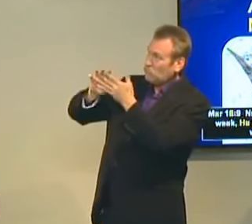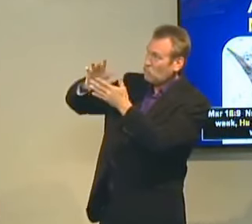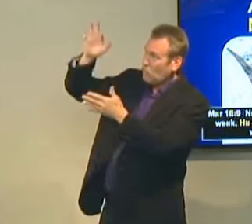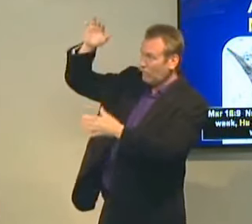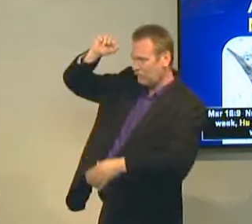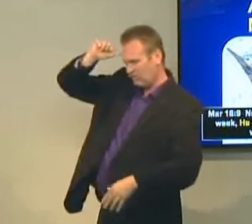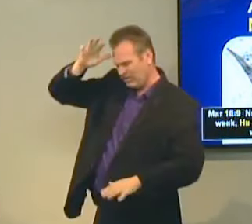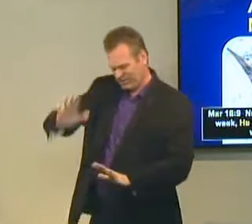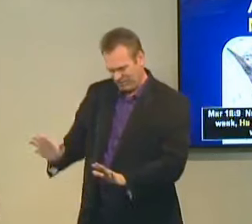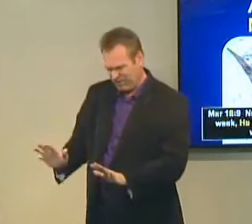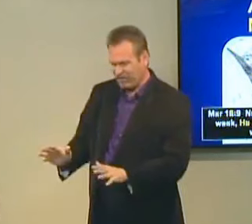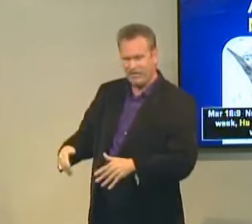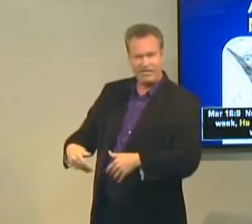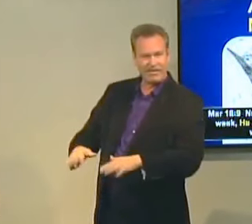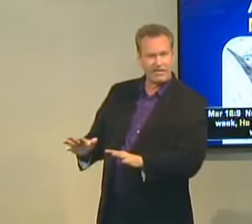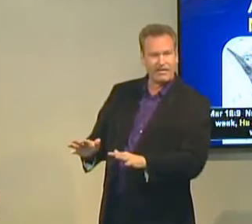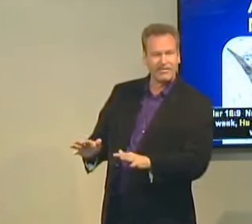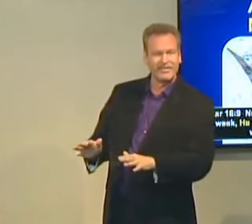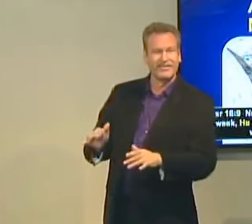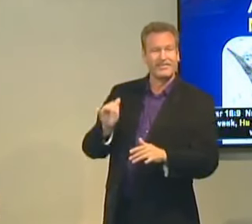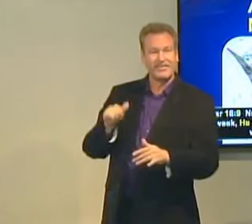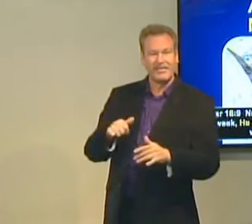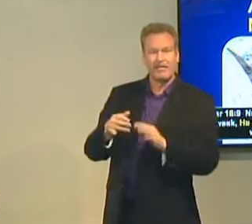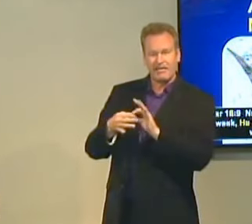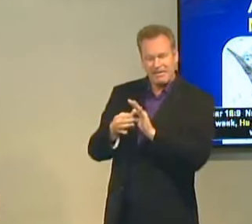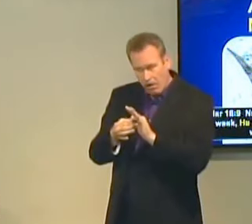And he said, don't take hold of me yet. I have not yet ascended to my father.